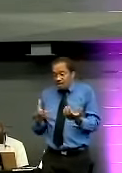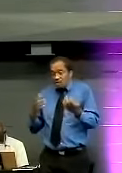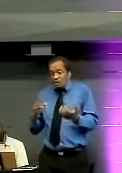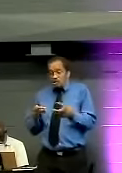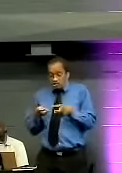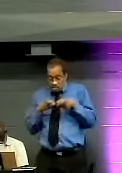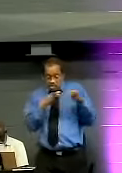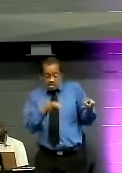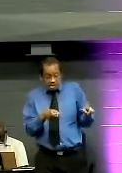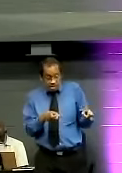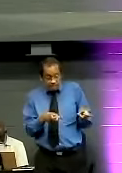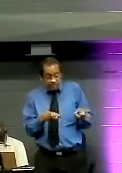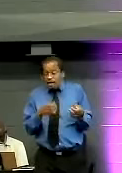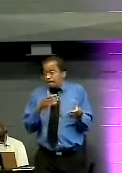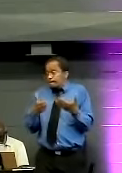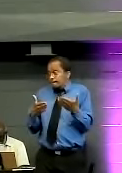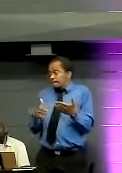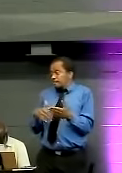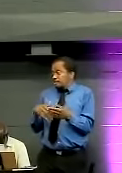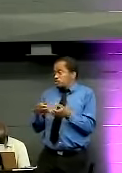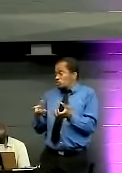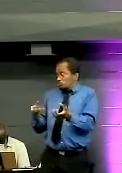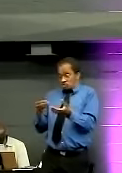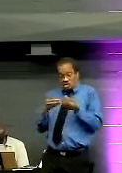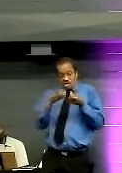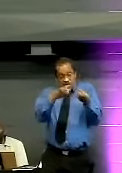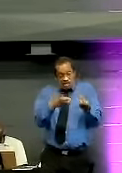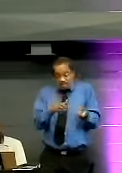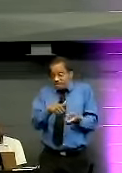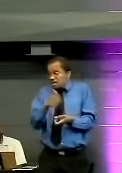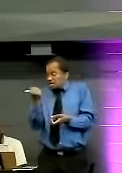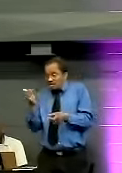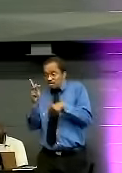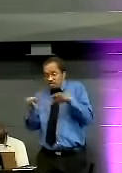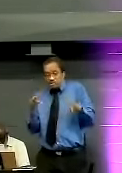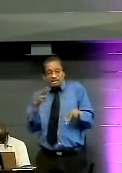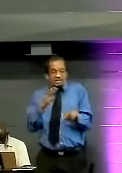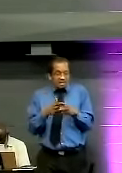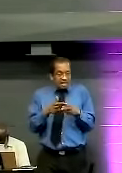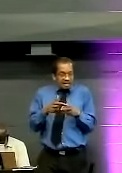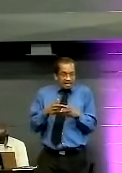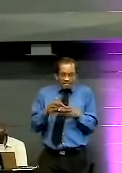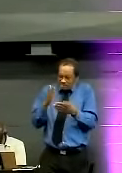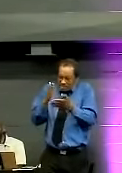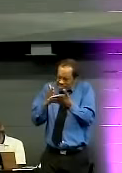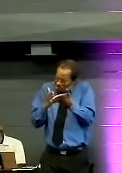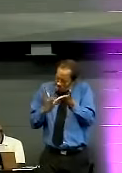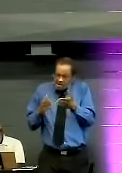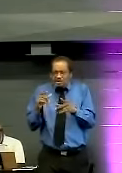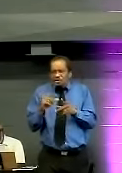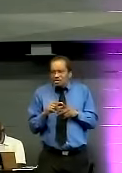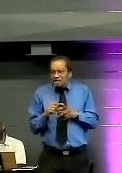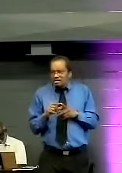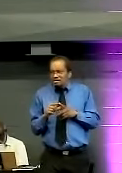want to sow a seed in the name of, right? Or maybe there's just a piece of this word that you just want to sow to seal it.